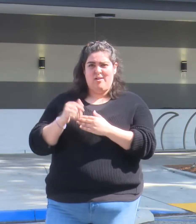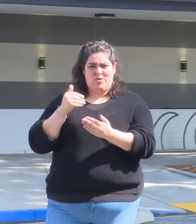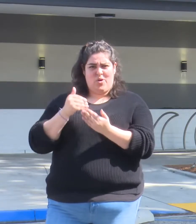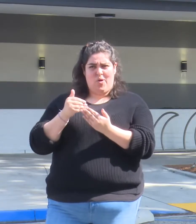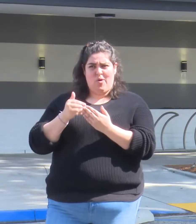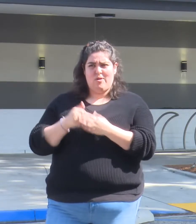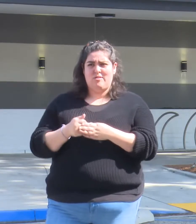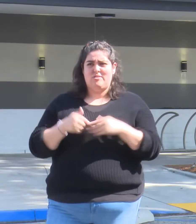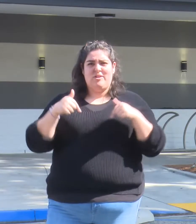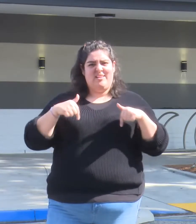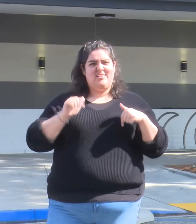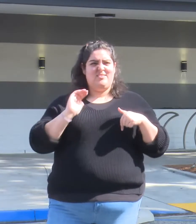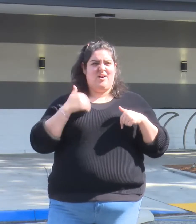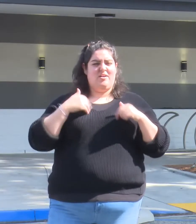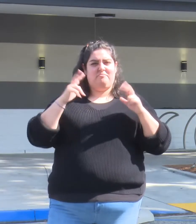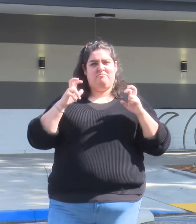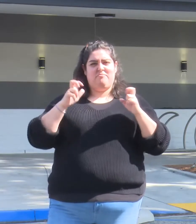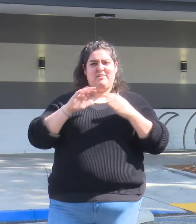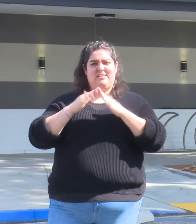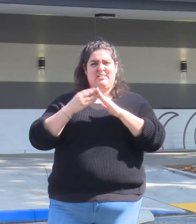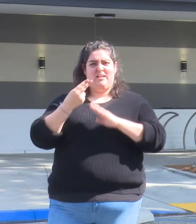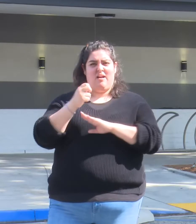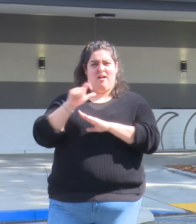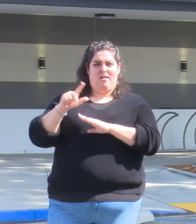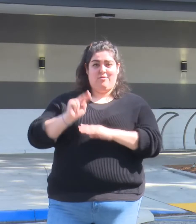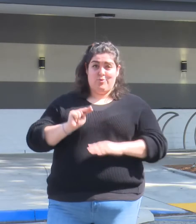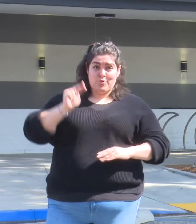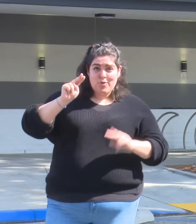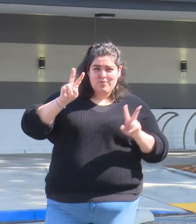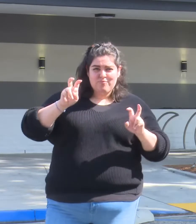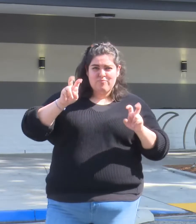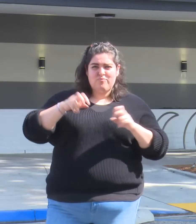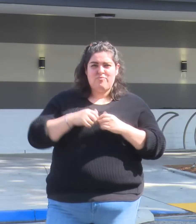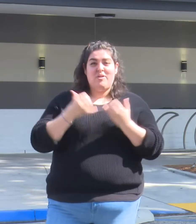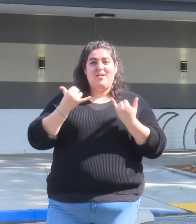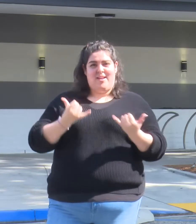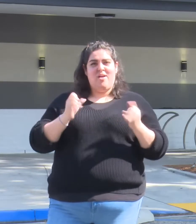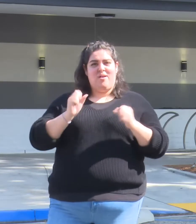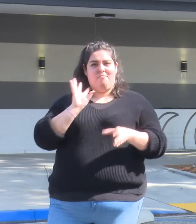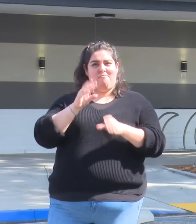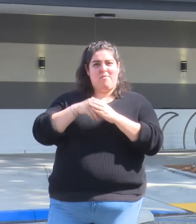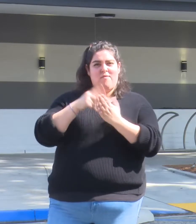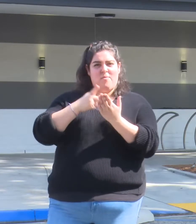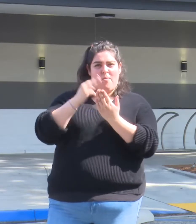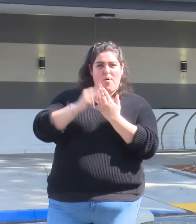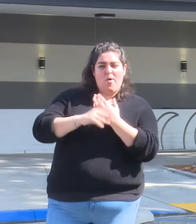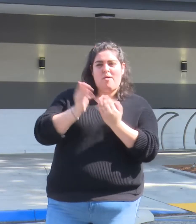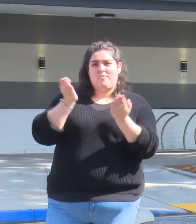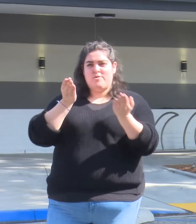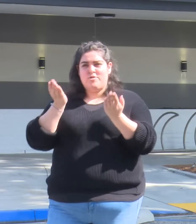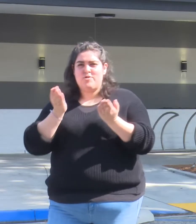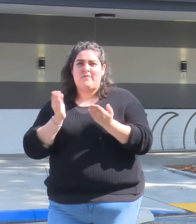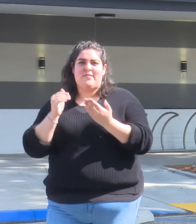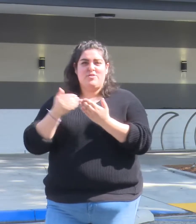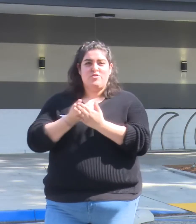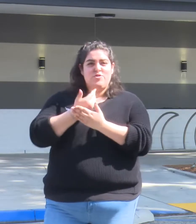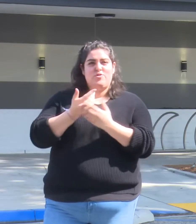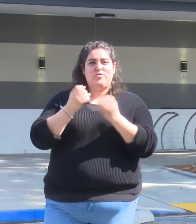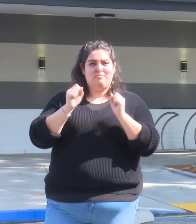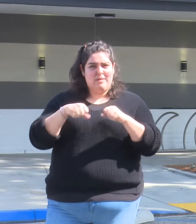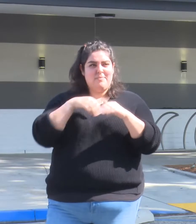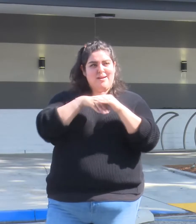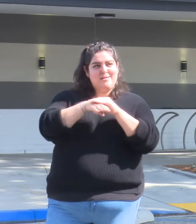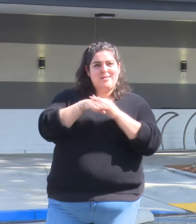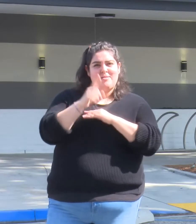our City Hall North. Now you can come here and engage the programs and the services that the city has put forward to be accessible for the